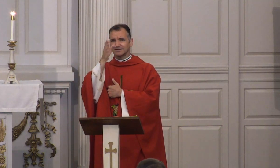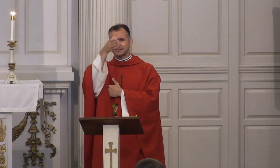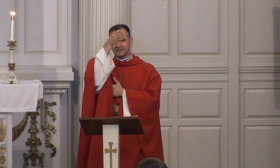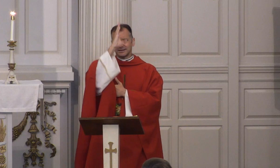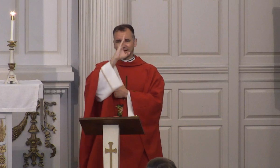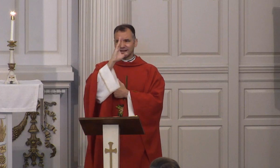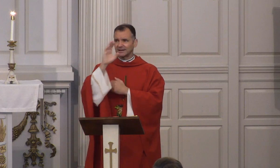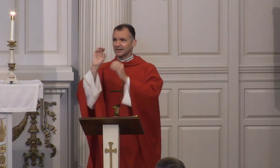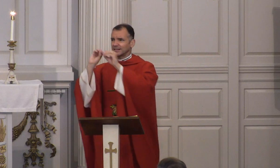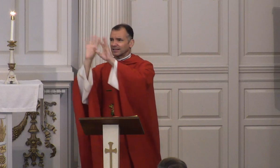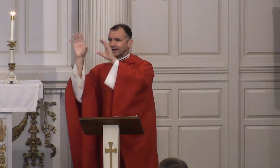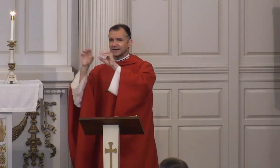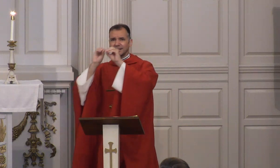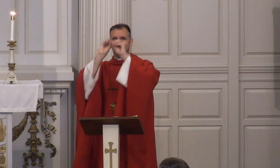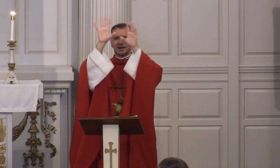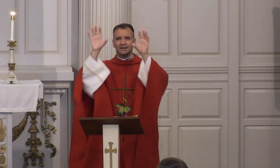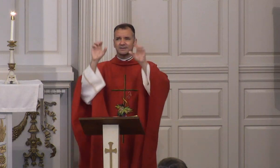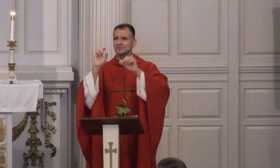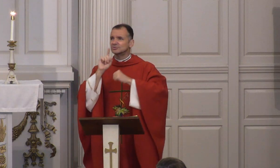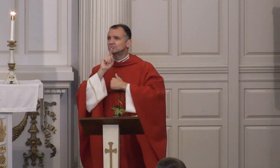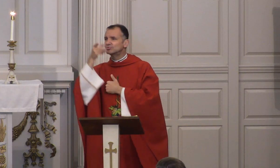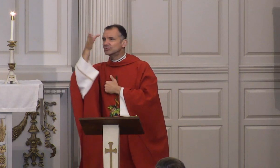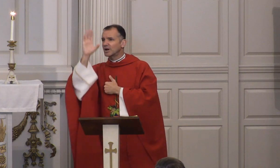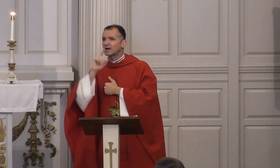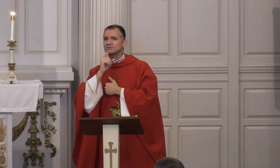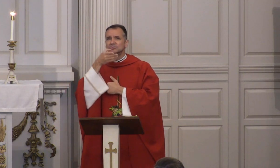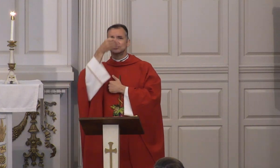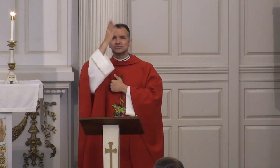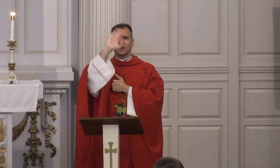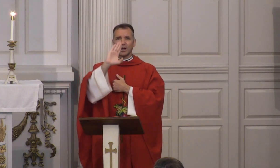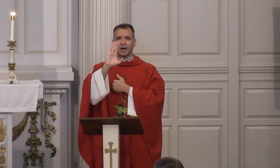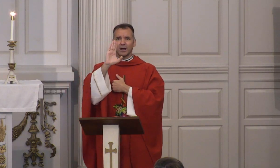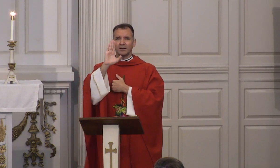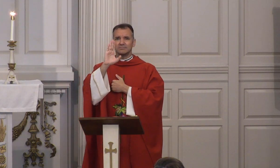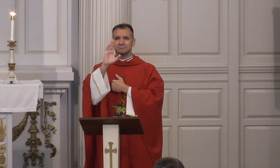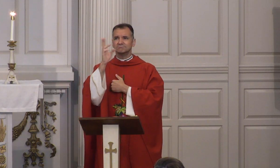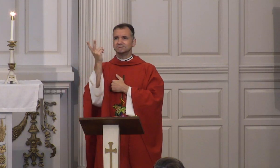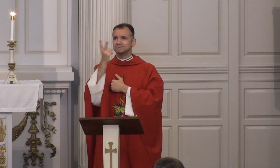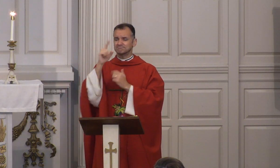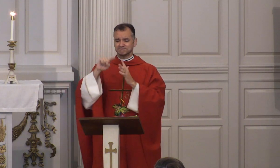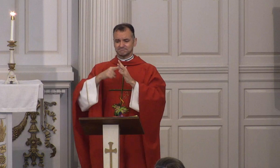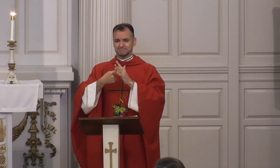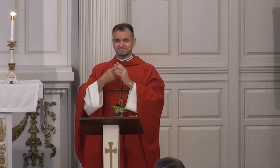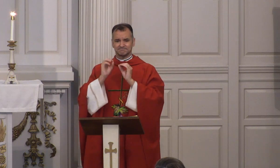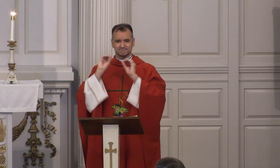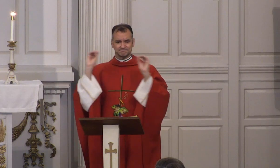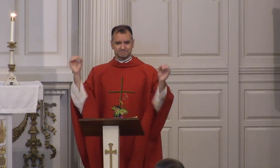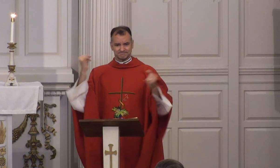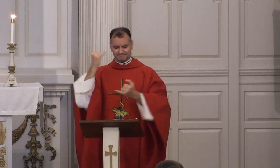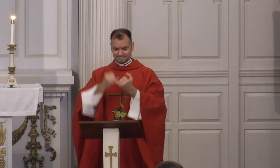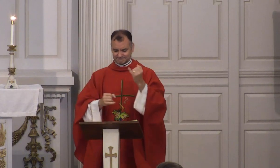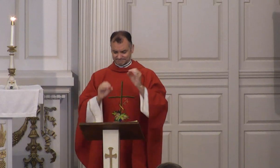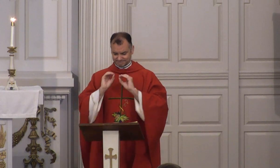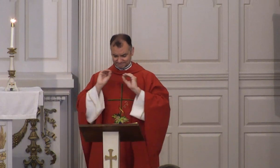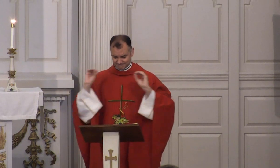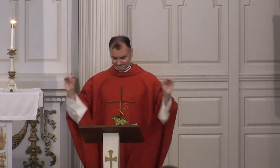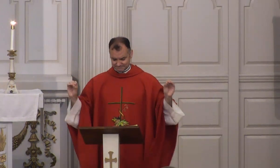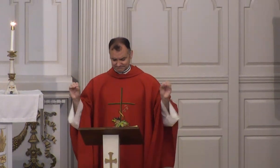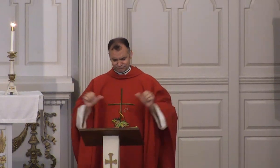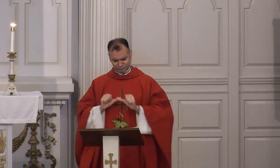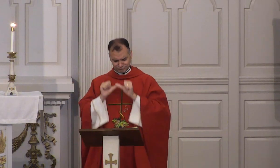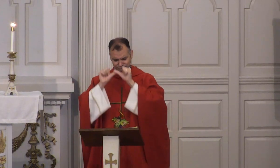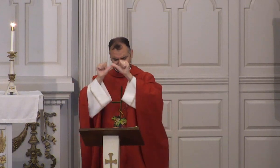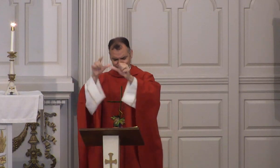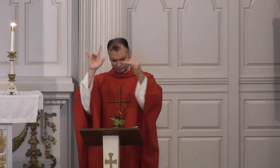God, born of the Father before all ages, God from God, light from light, true God